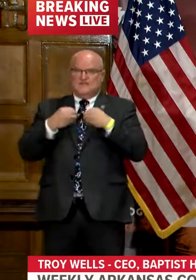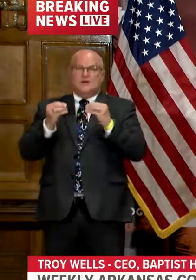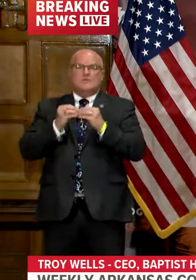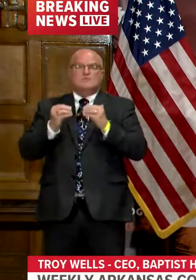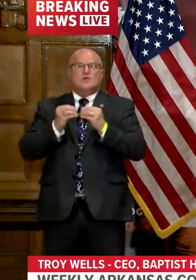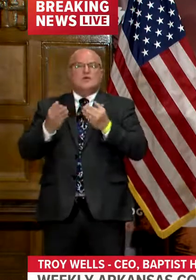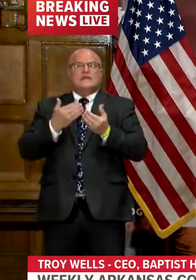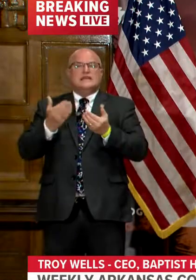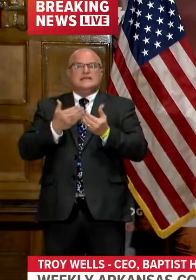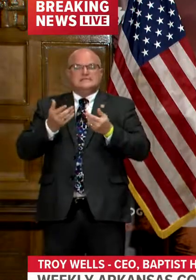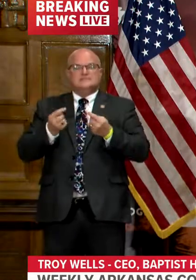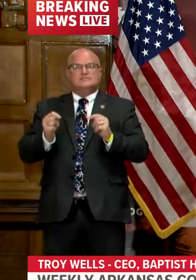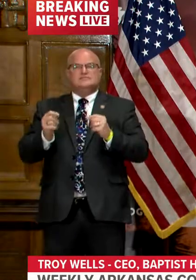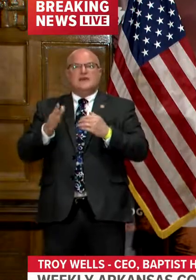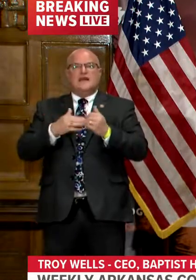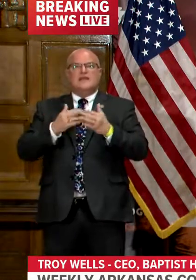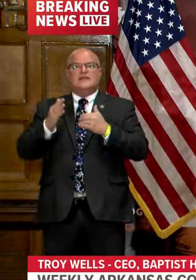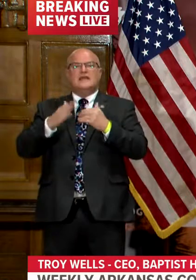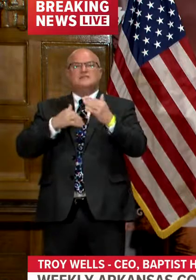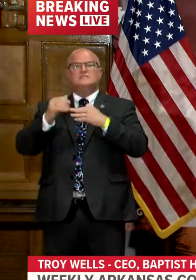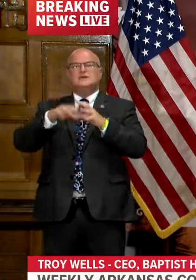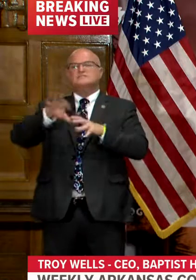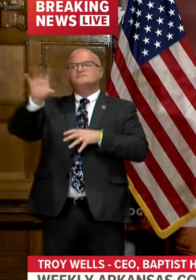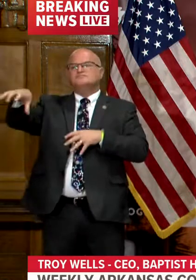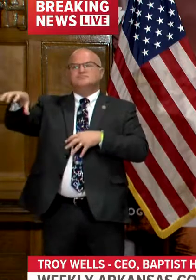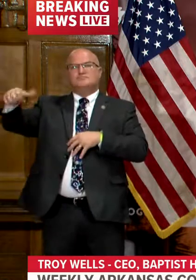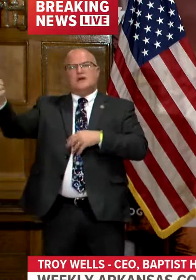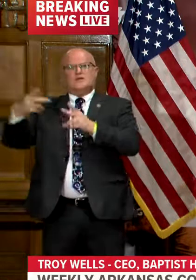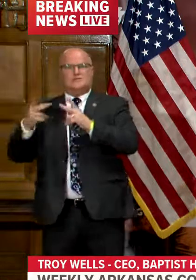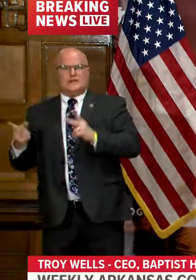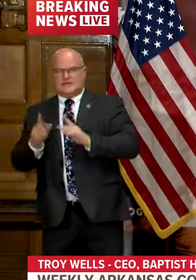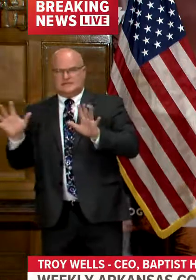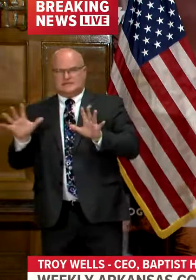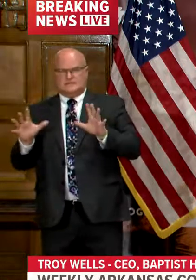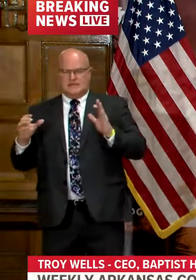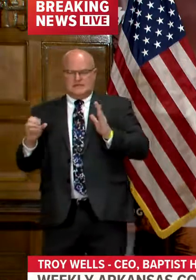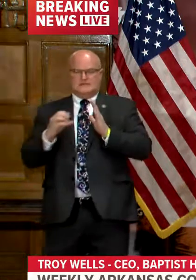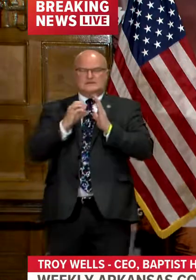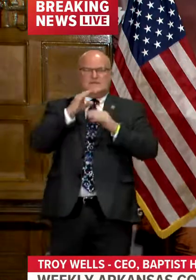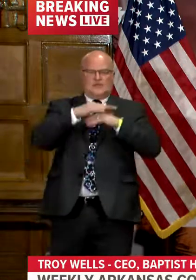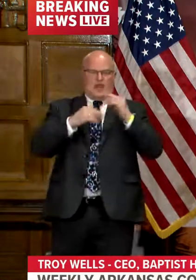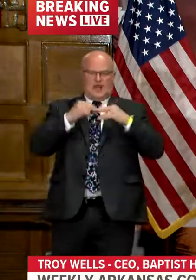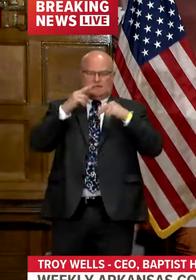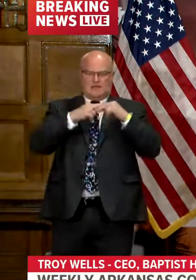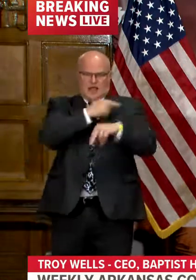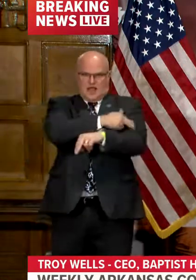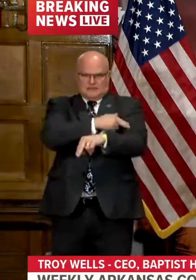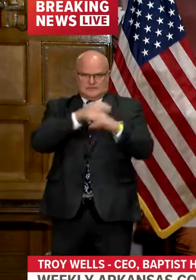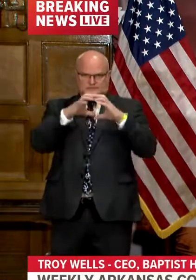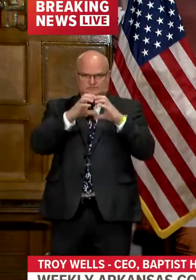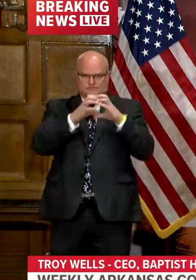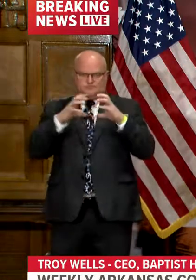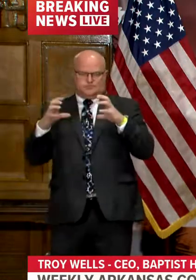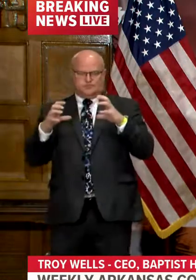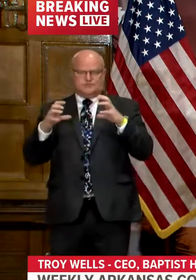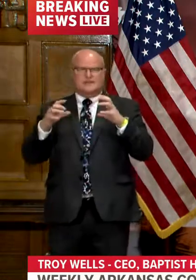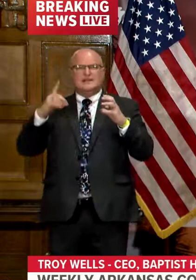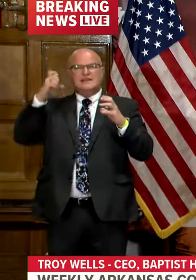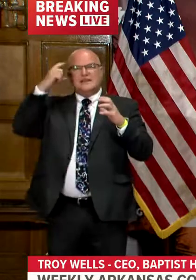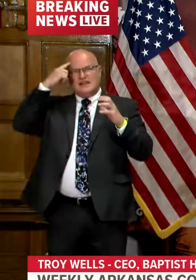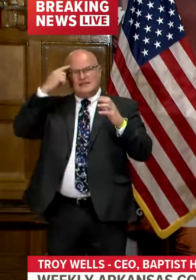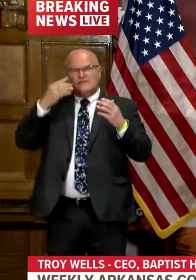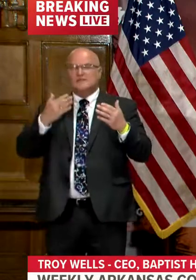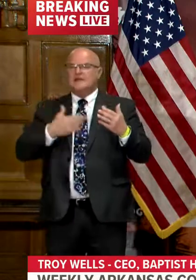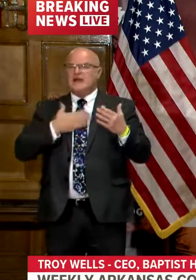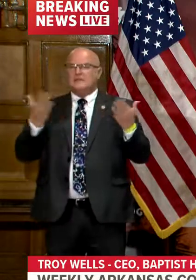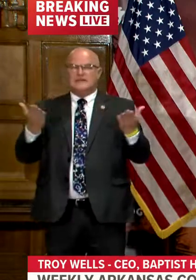easy rather than trying to recreate that in an off-site location. So that's the main benefit from doing it this way. Governor, I'm happy to hang around